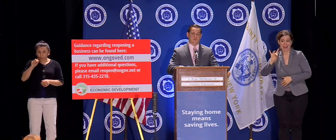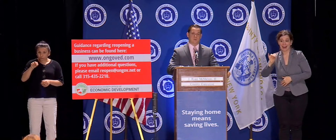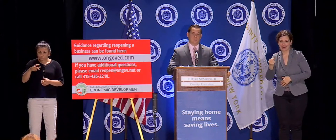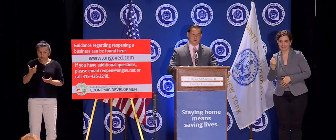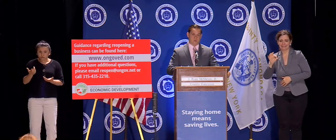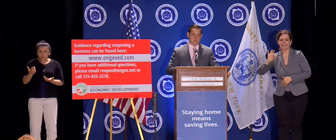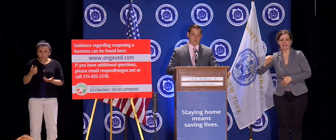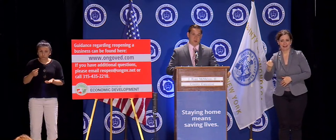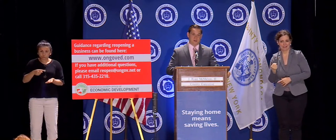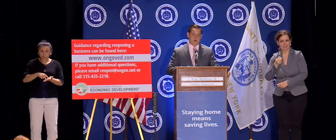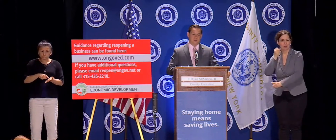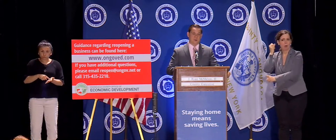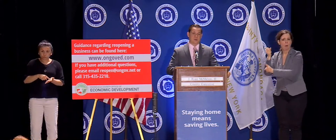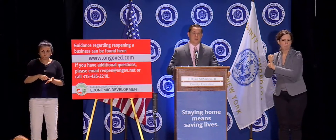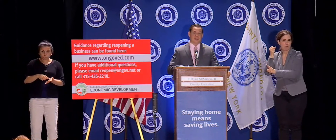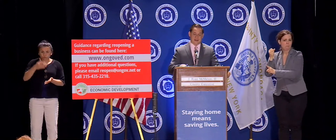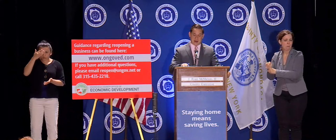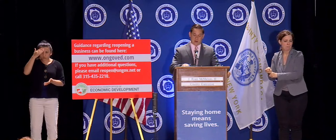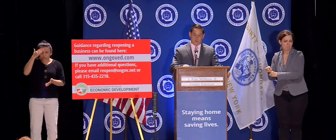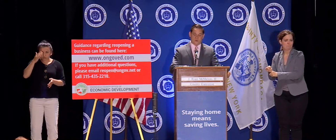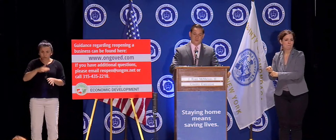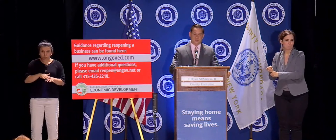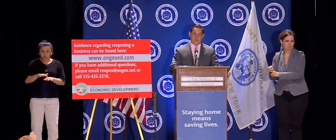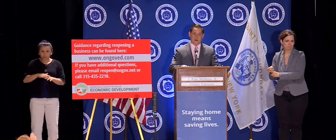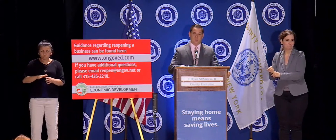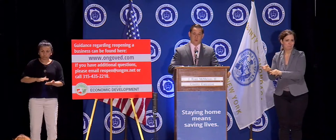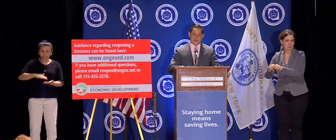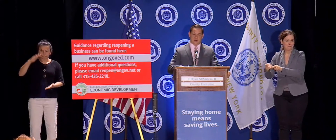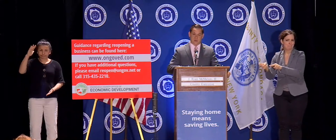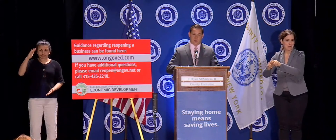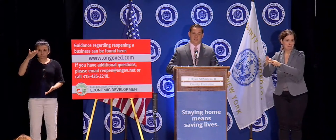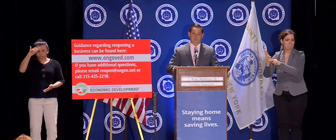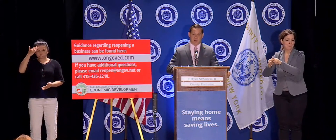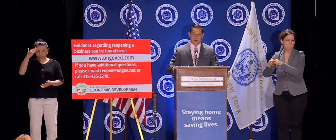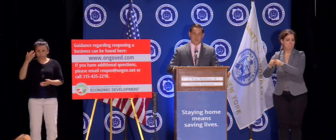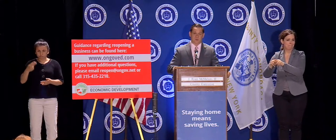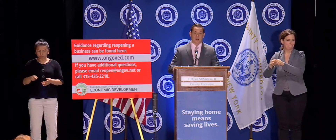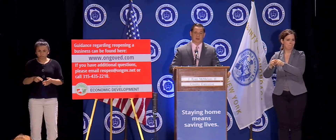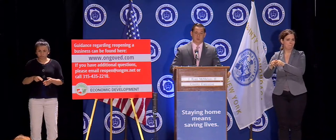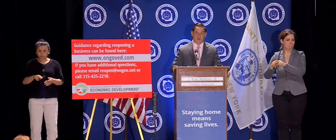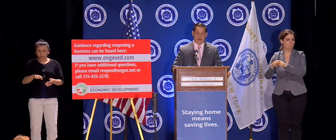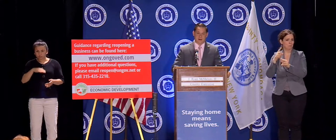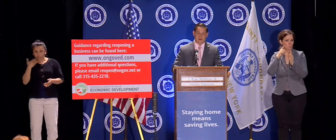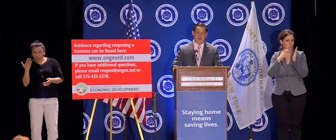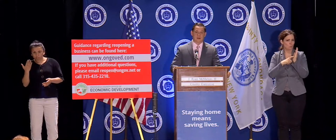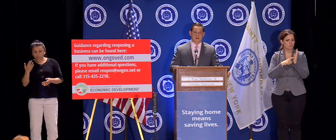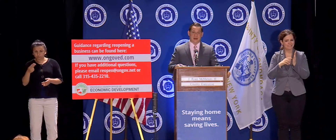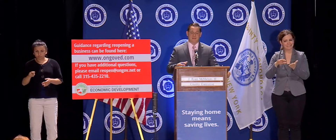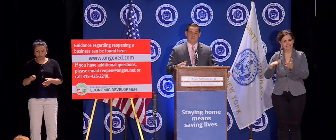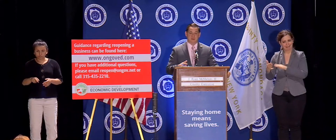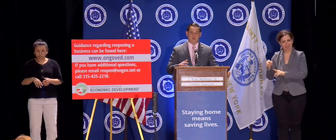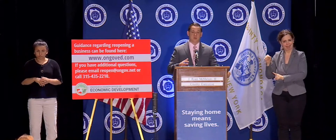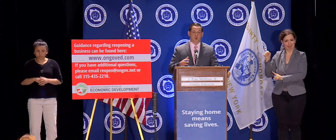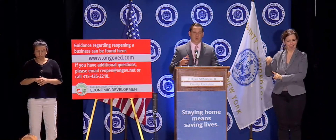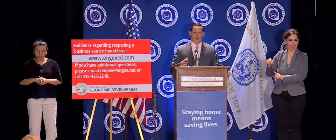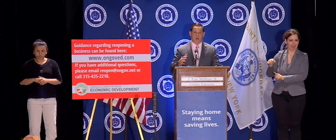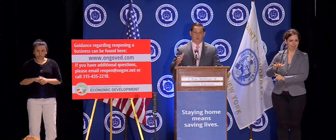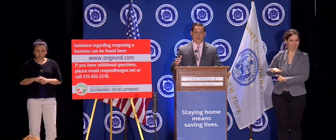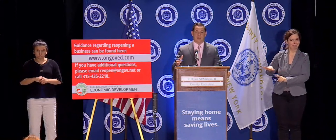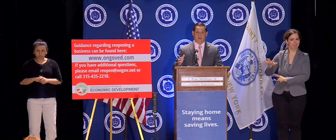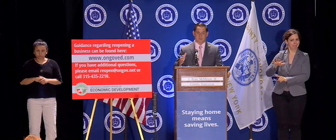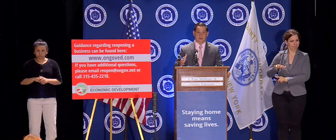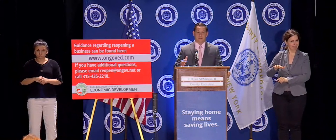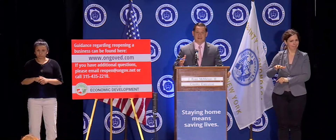have spiked up. And now we've seen our mortality rate spike up directly with that. That is the